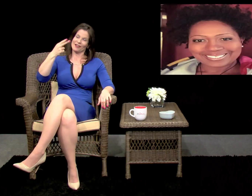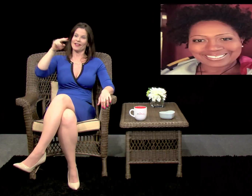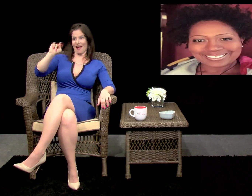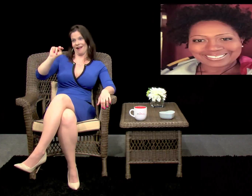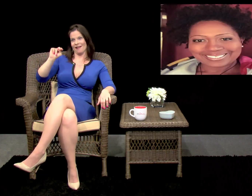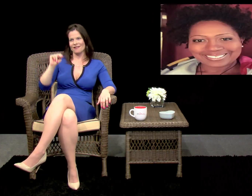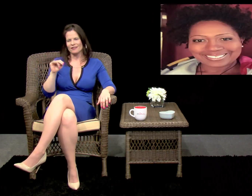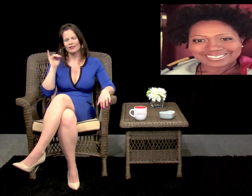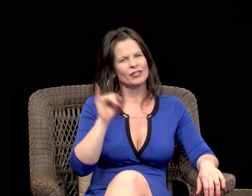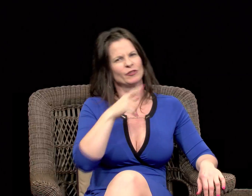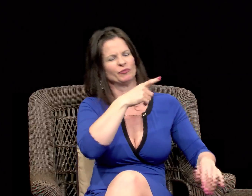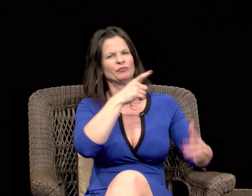Porter-Vaughn.